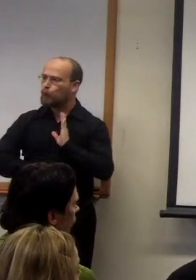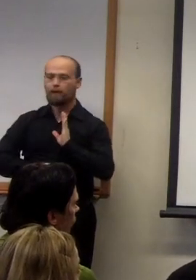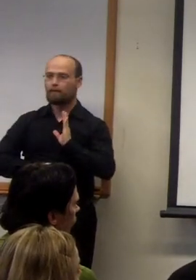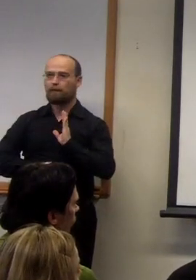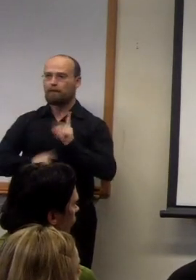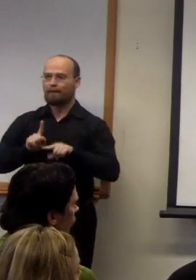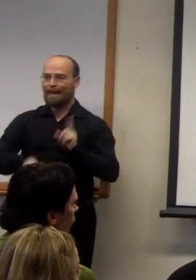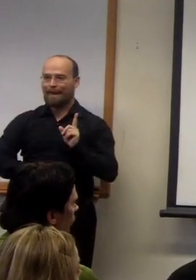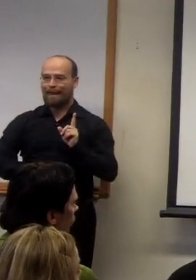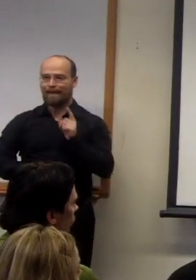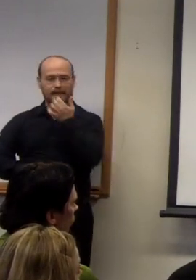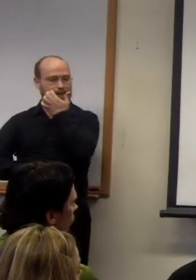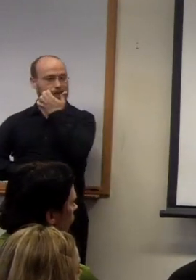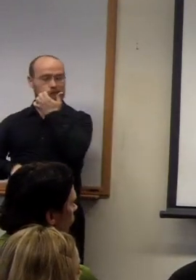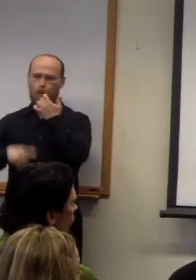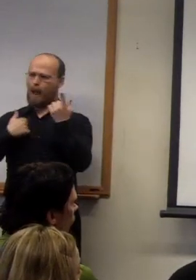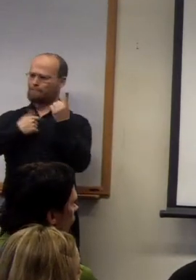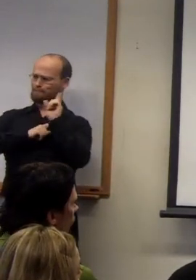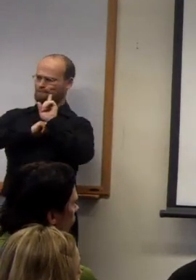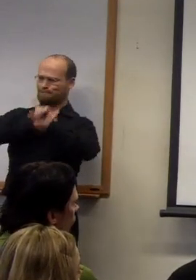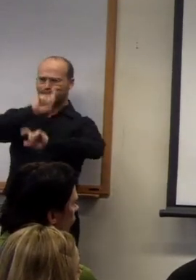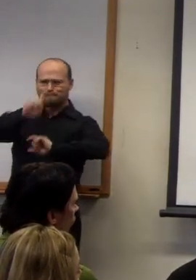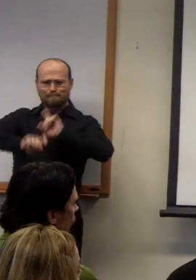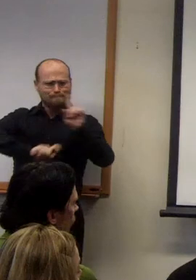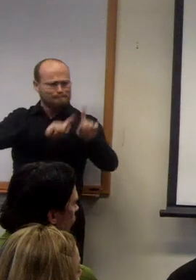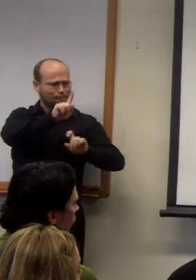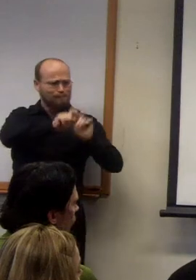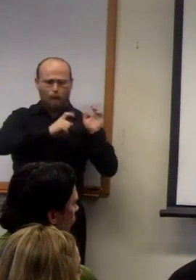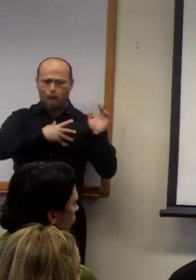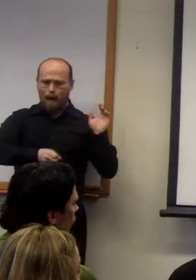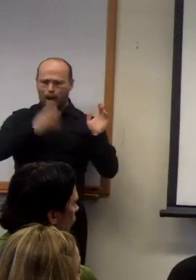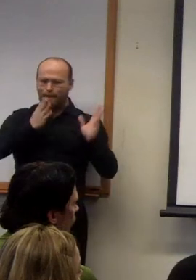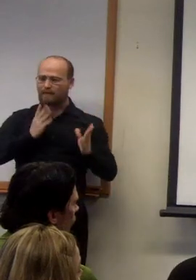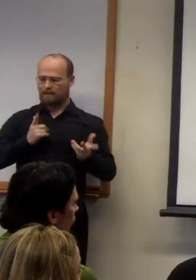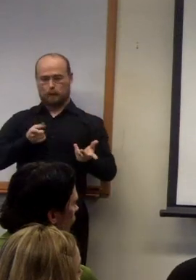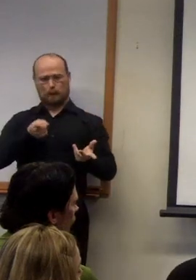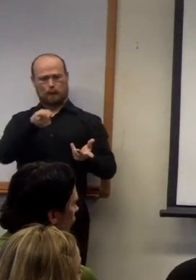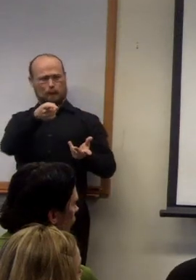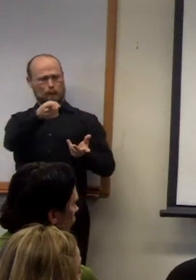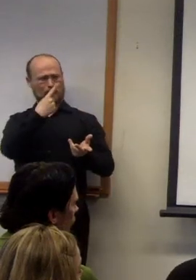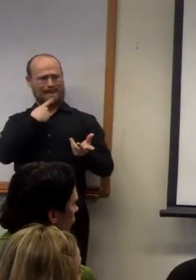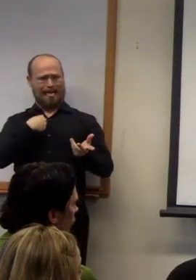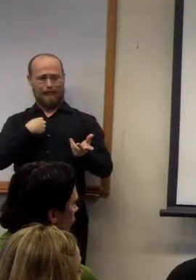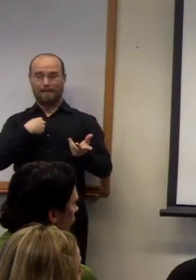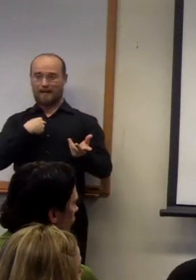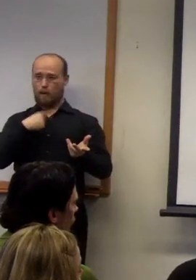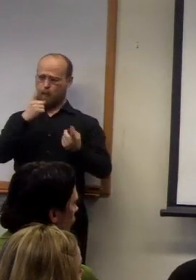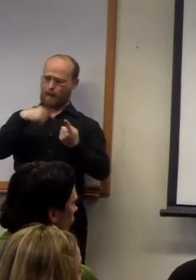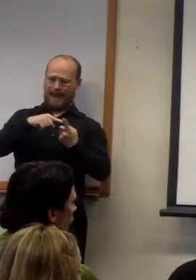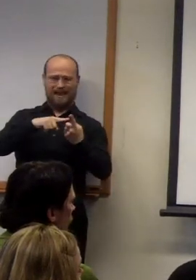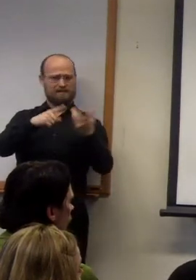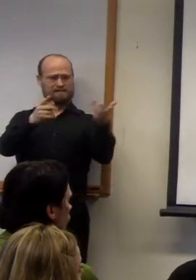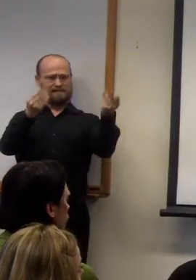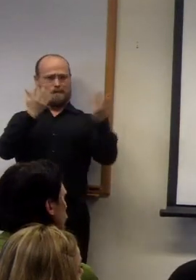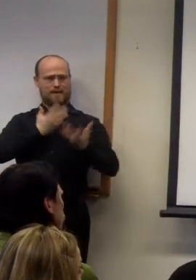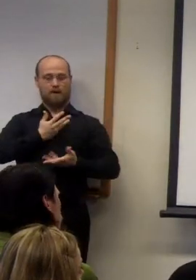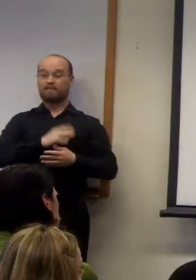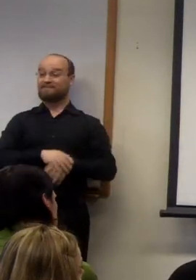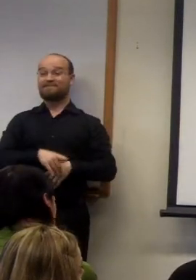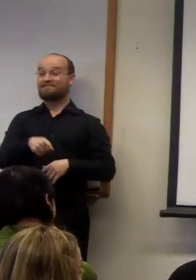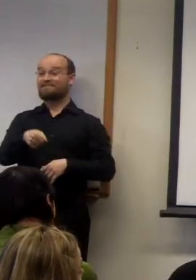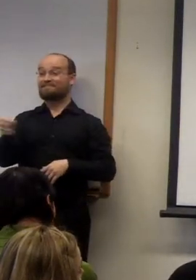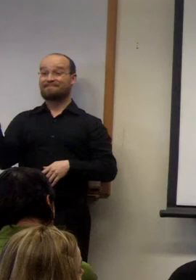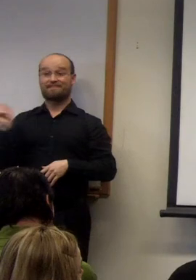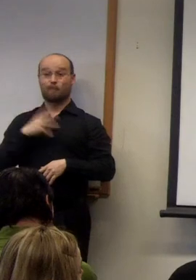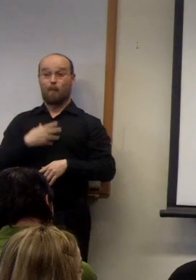And so I found myself asking white people, when were you going to tell me? When were you going to let me know? And they won't. And they will